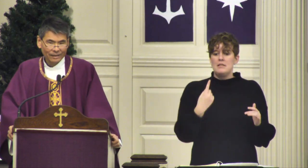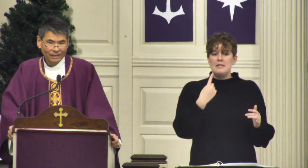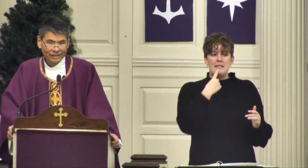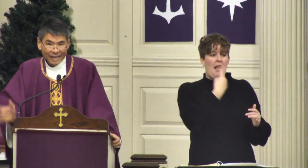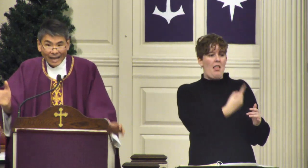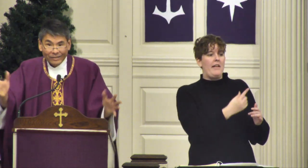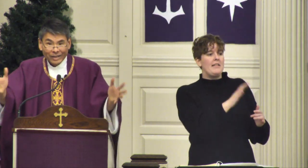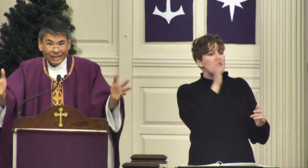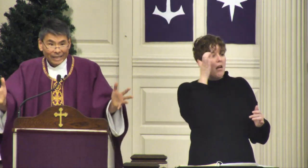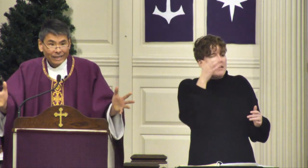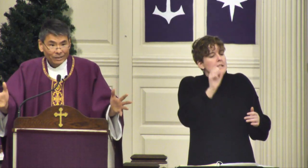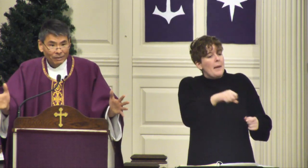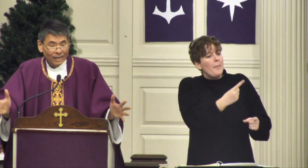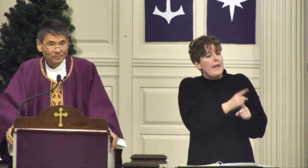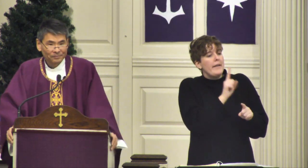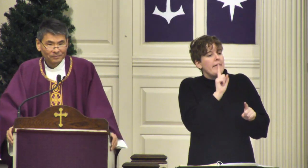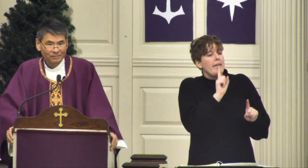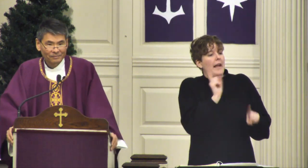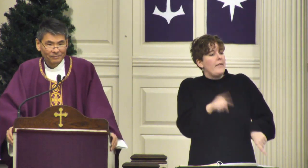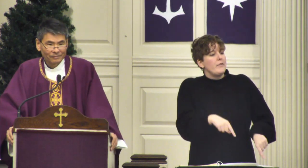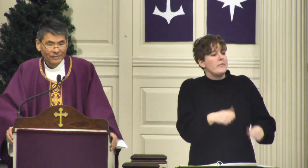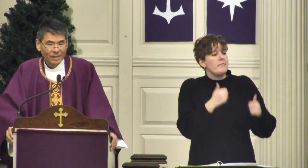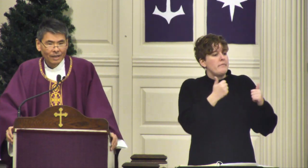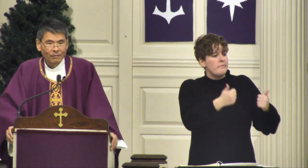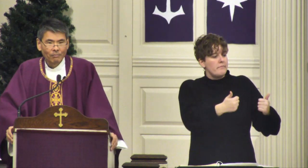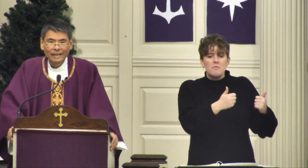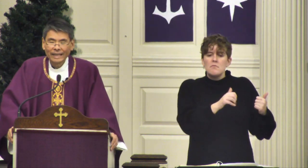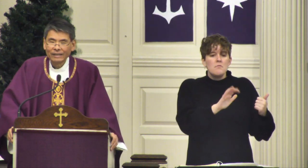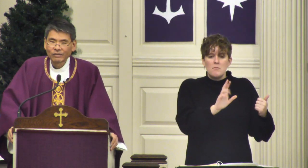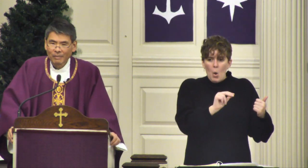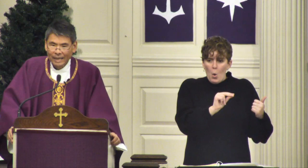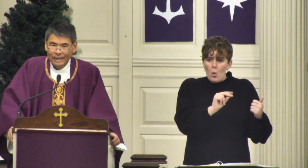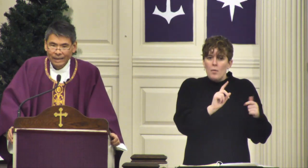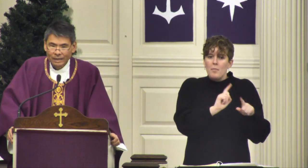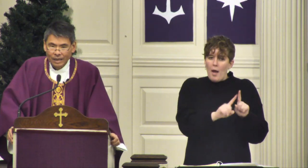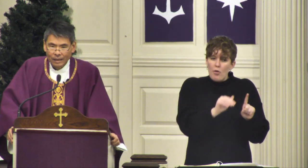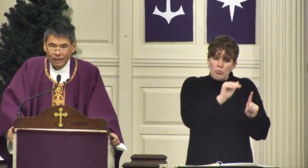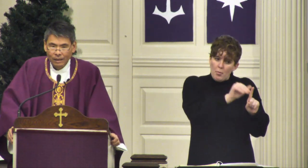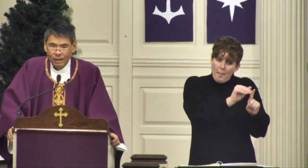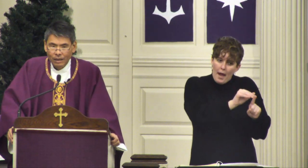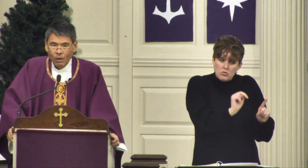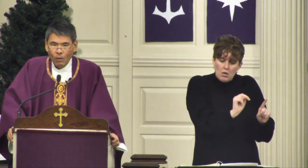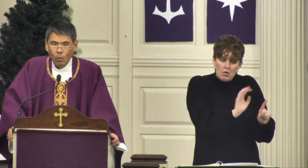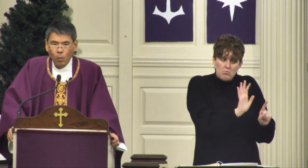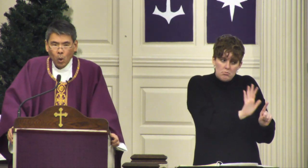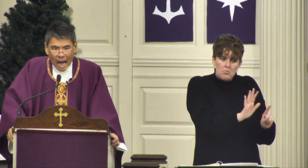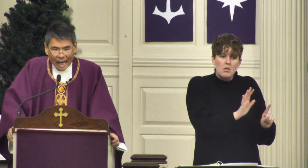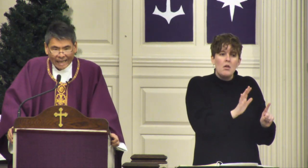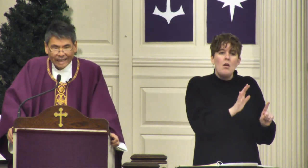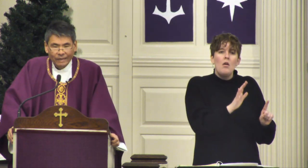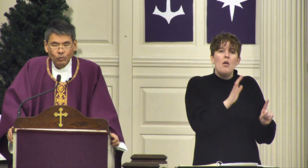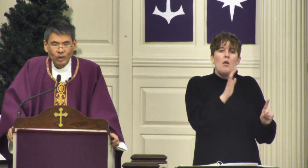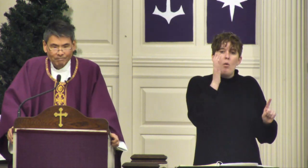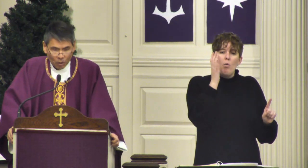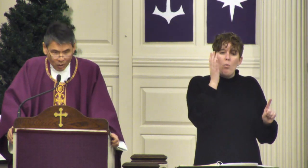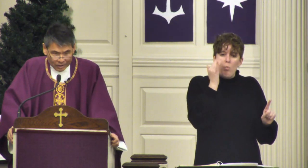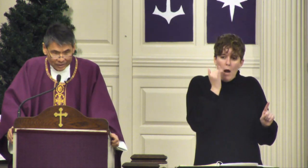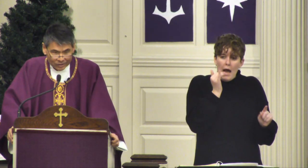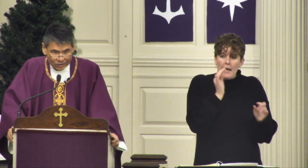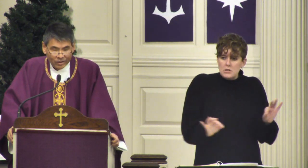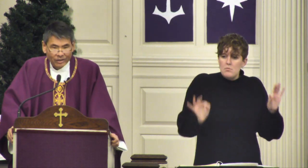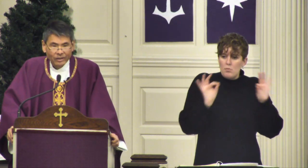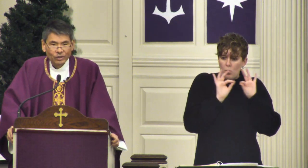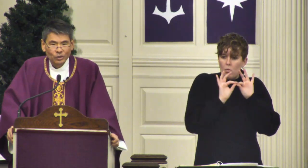cousin, yeah, you got the answer right. But he's reminding John why it was